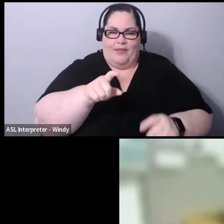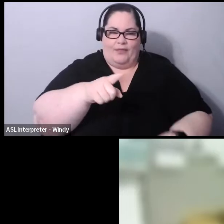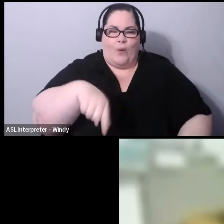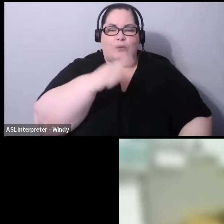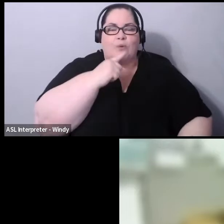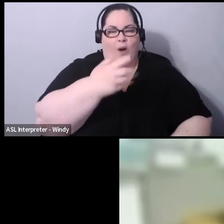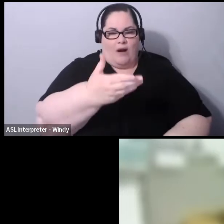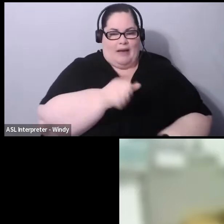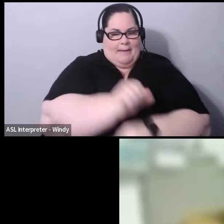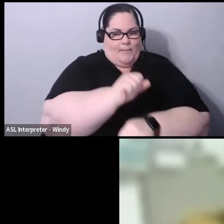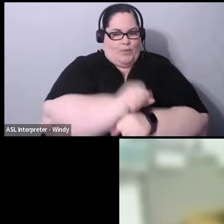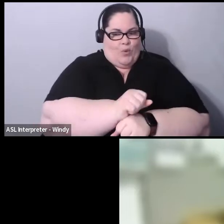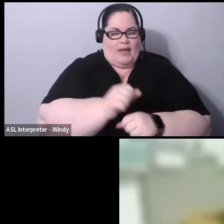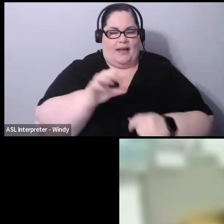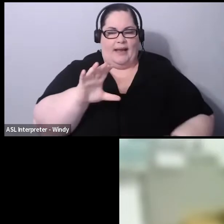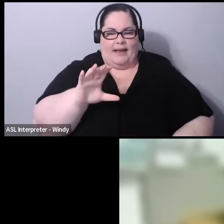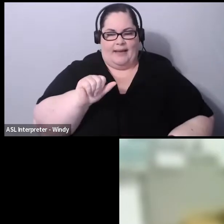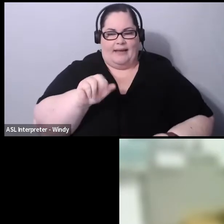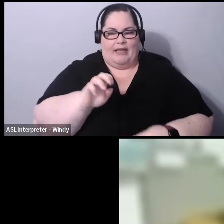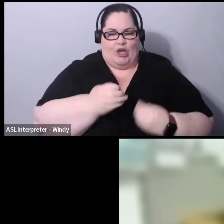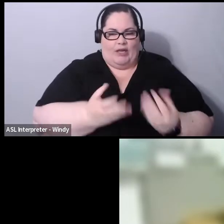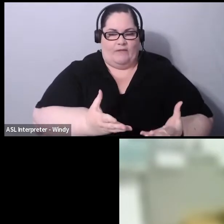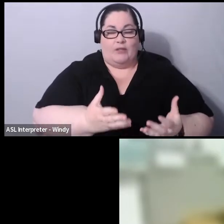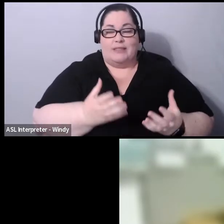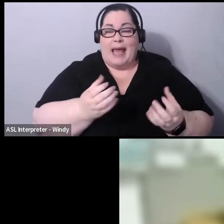caregivers, and unfortunately many of them